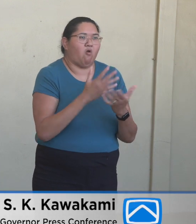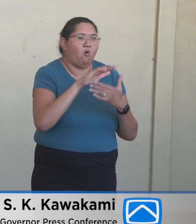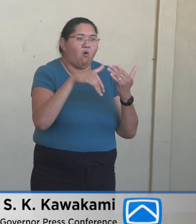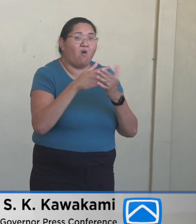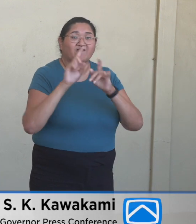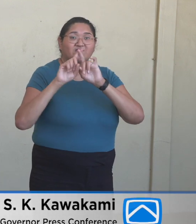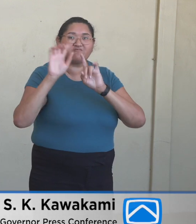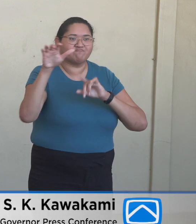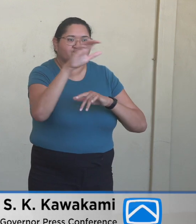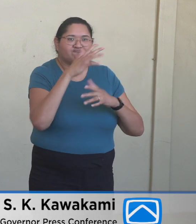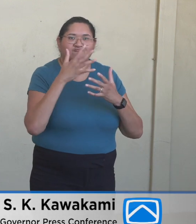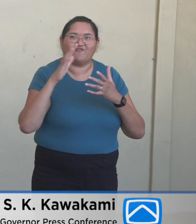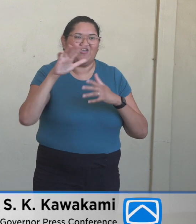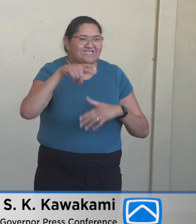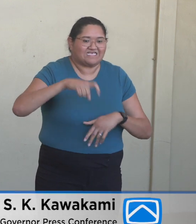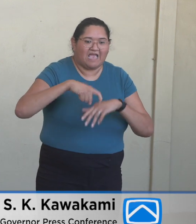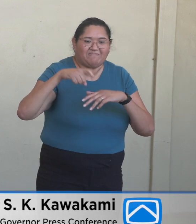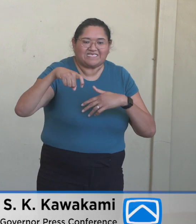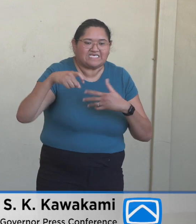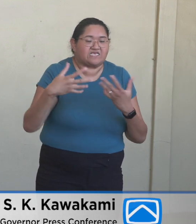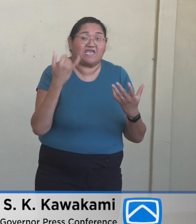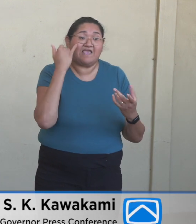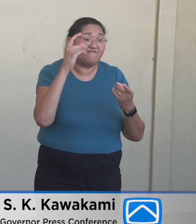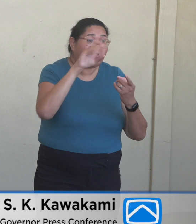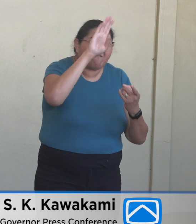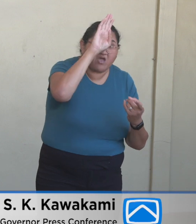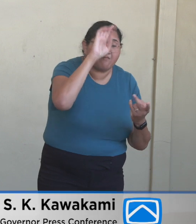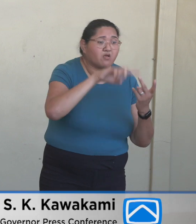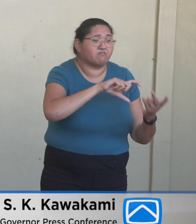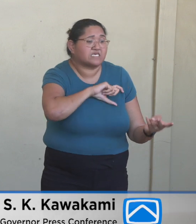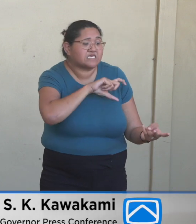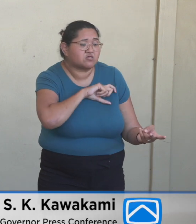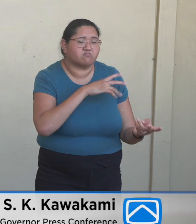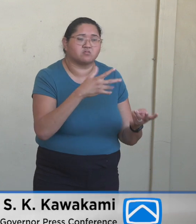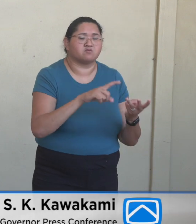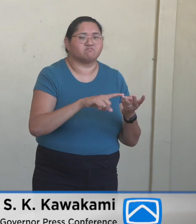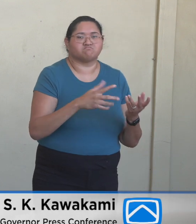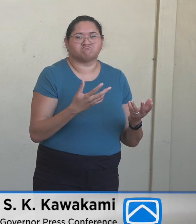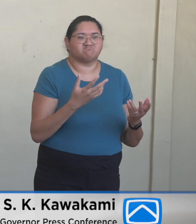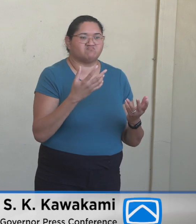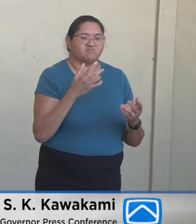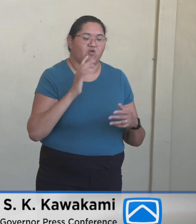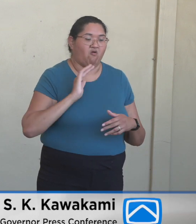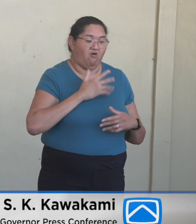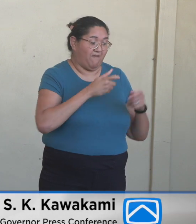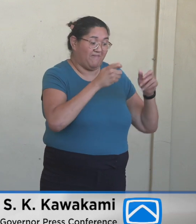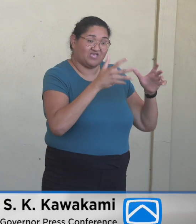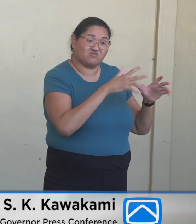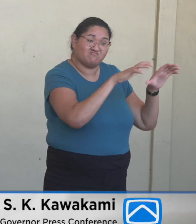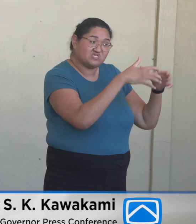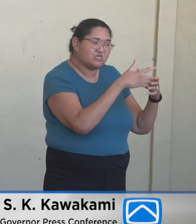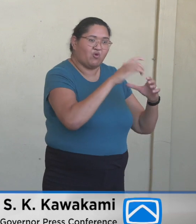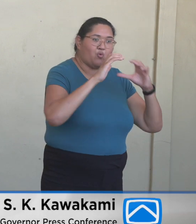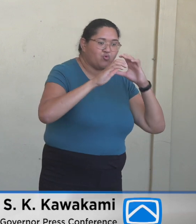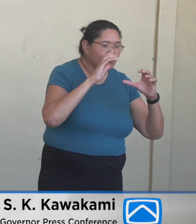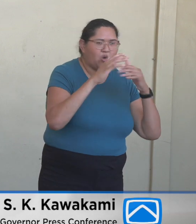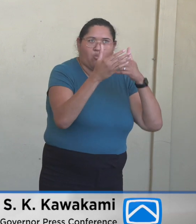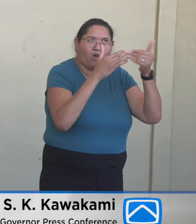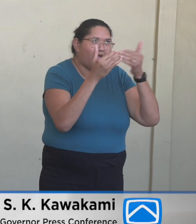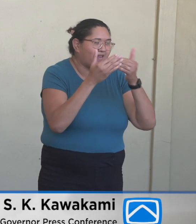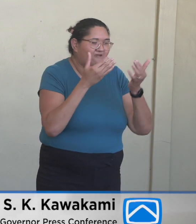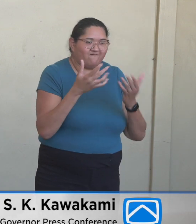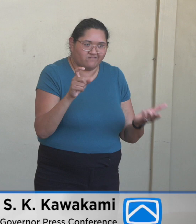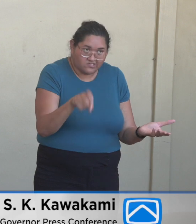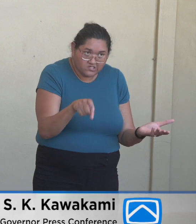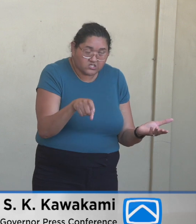the other counties in their time of need, whether they need firefighters, police officers, our incident management team, communications, whatever it